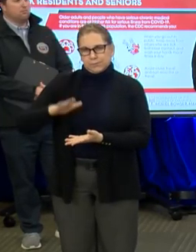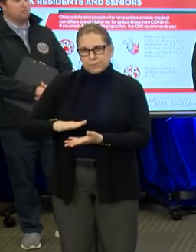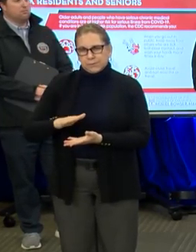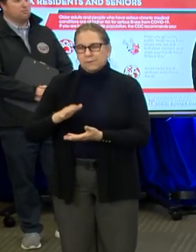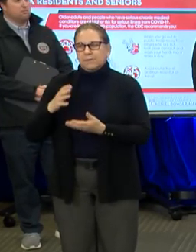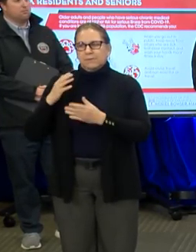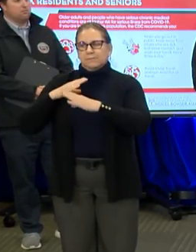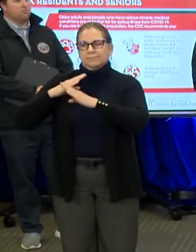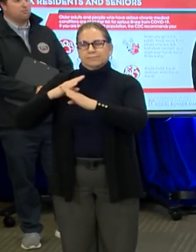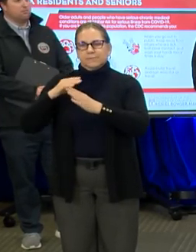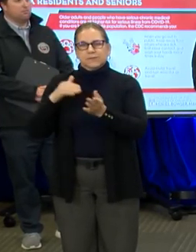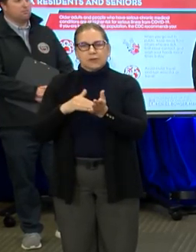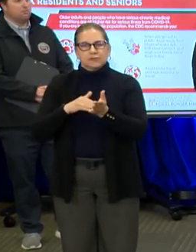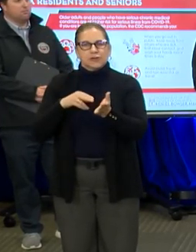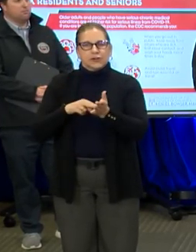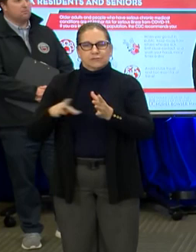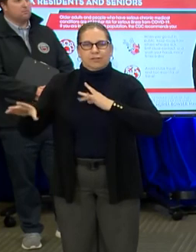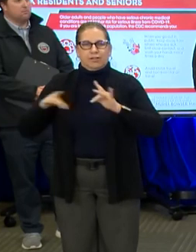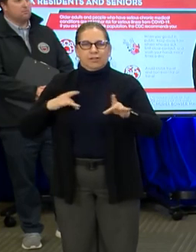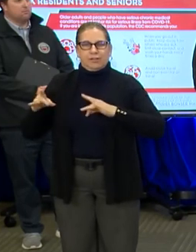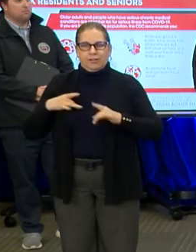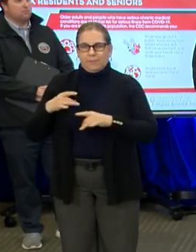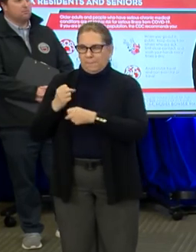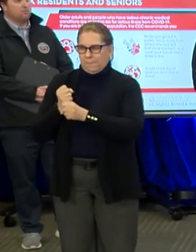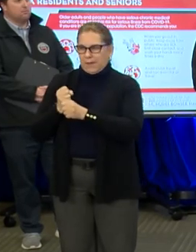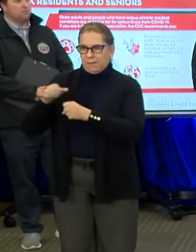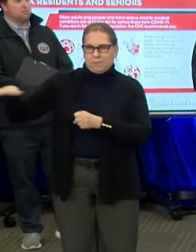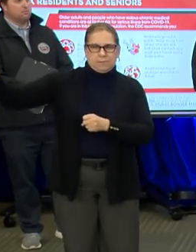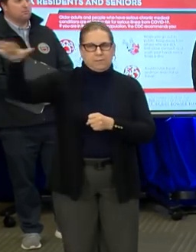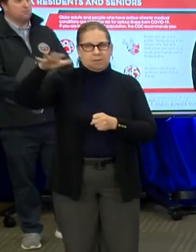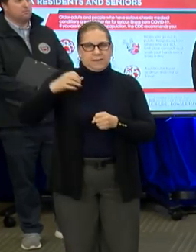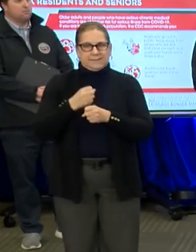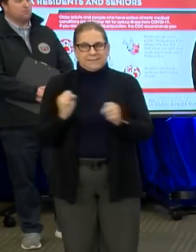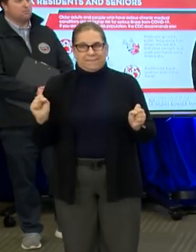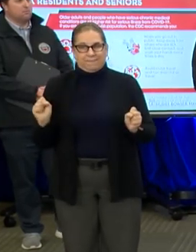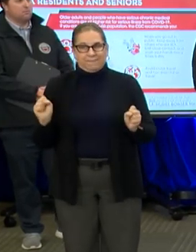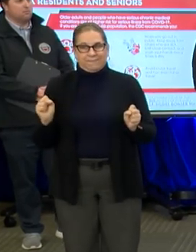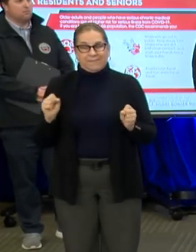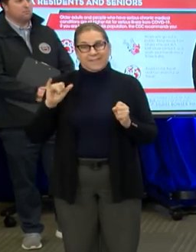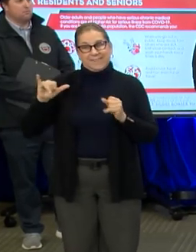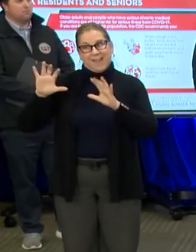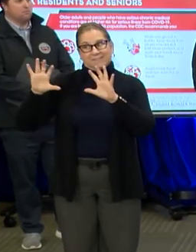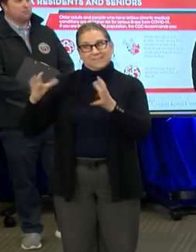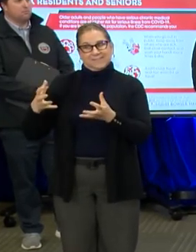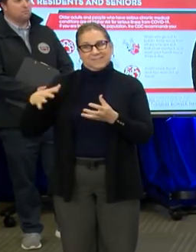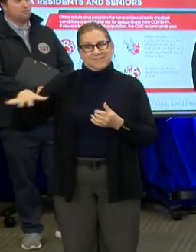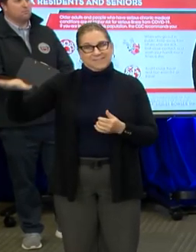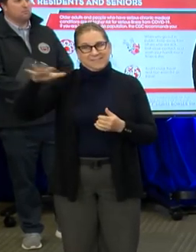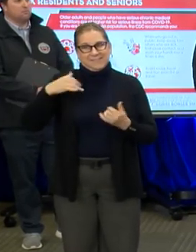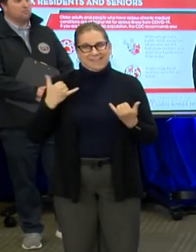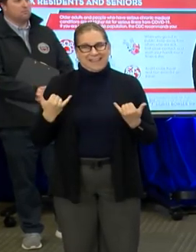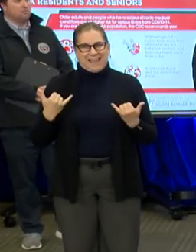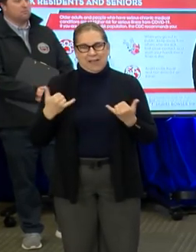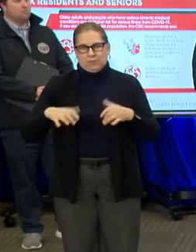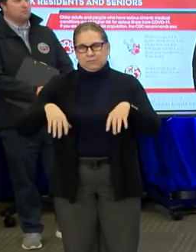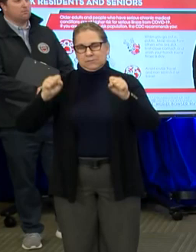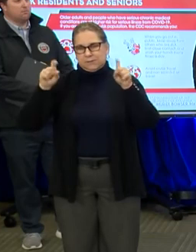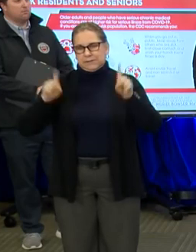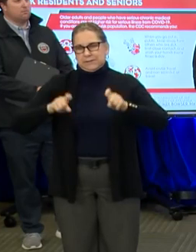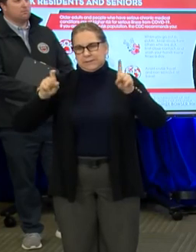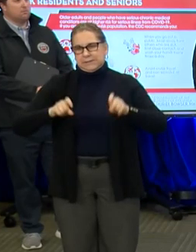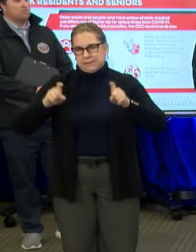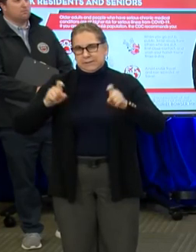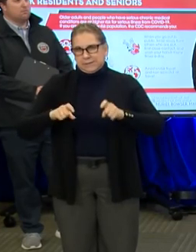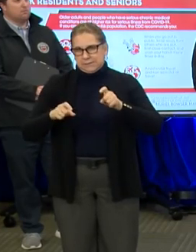U.S. healthcare system. Many of the patients in this group are currently receiving testing within hospitals and through their health